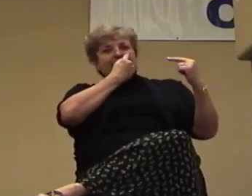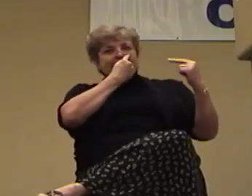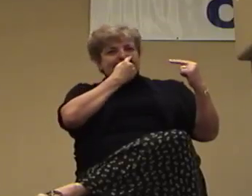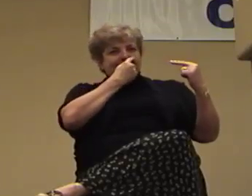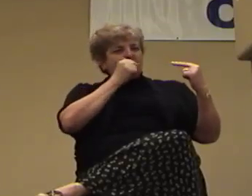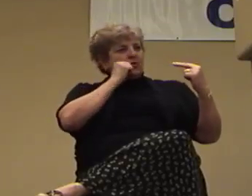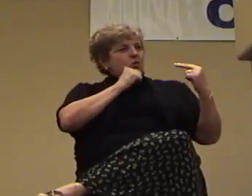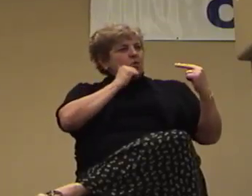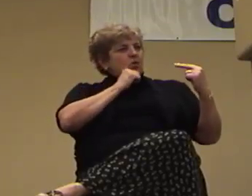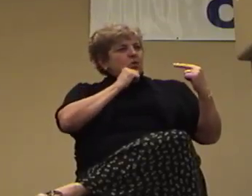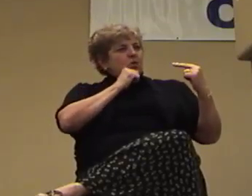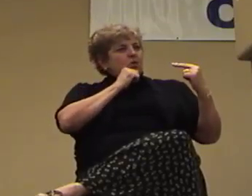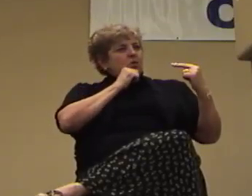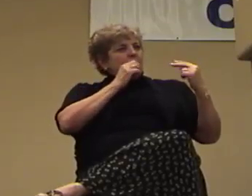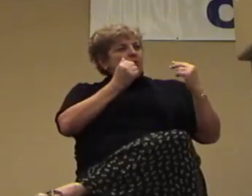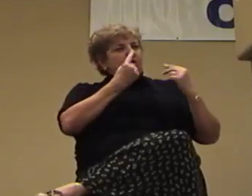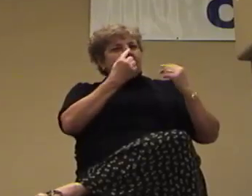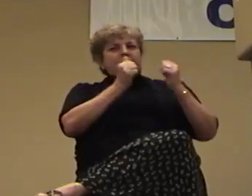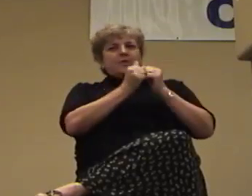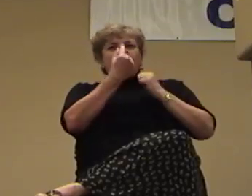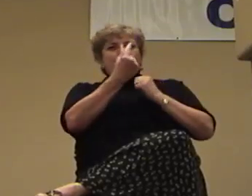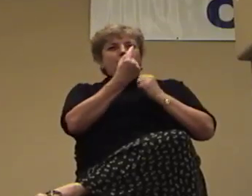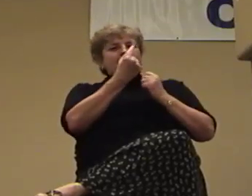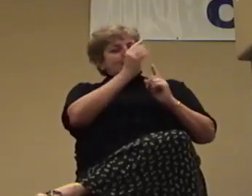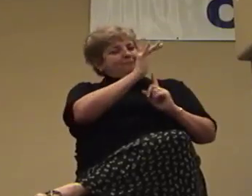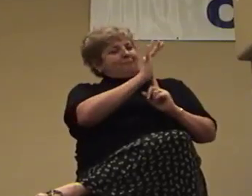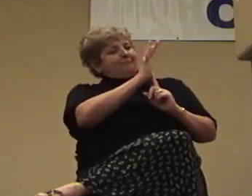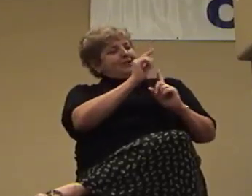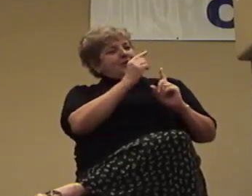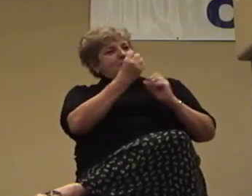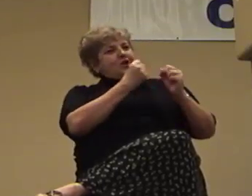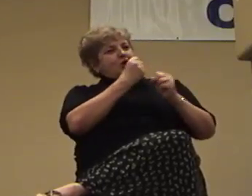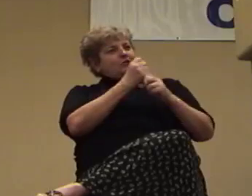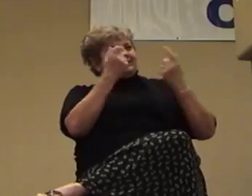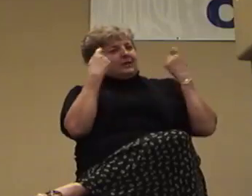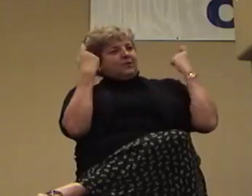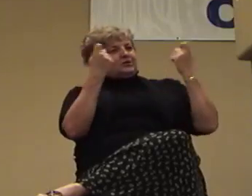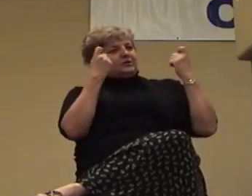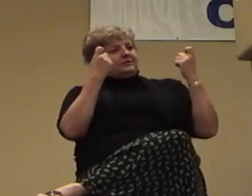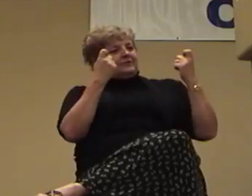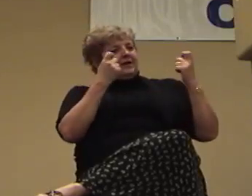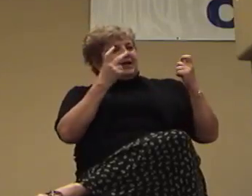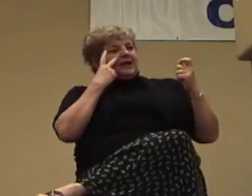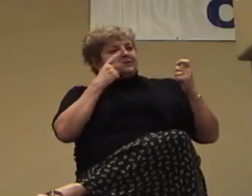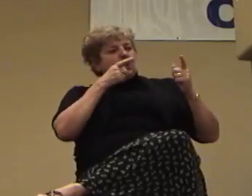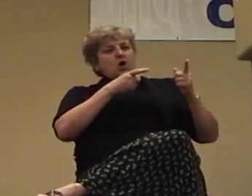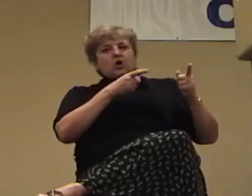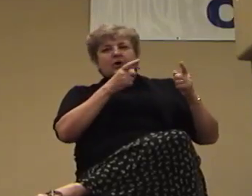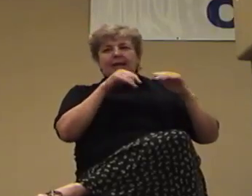of a one-year candle. Having seen her come in this program broken and devastated from the disease of